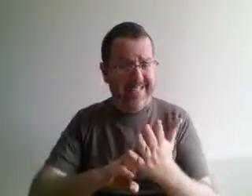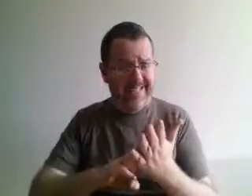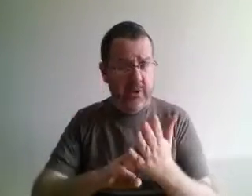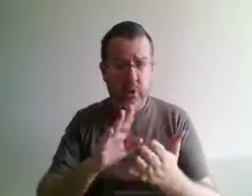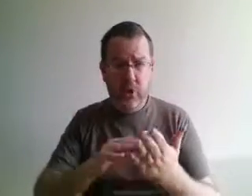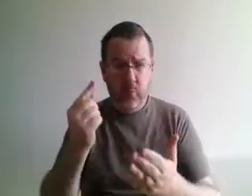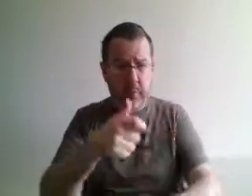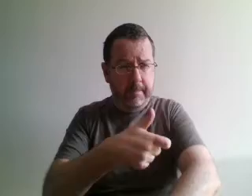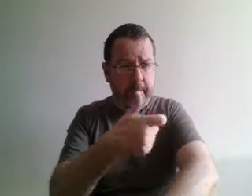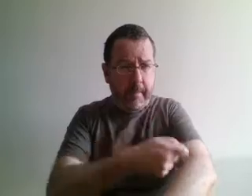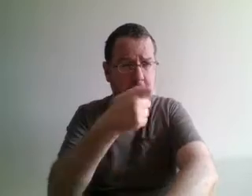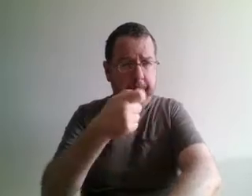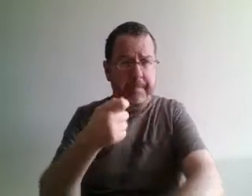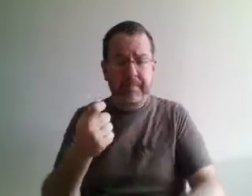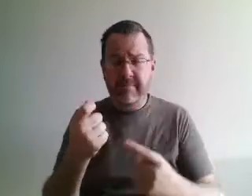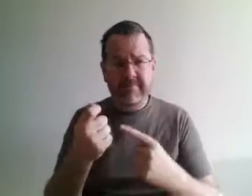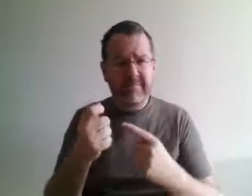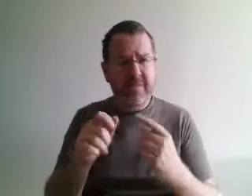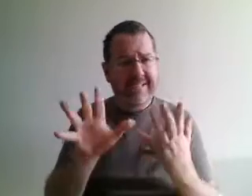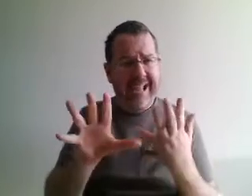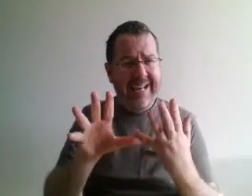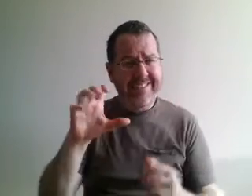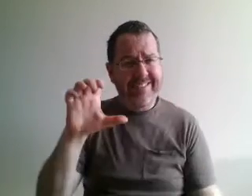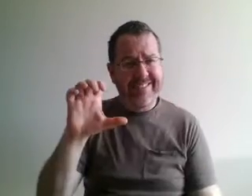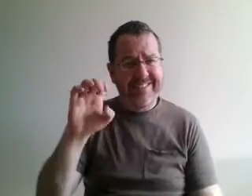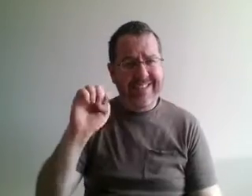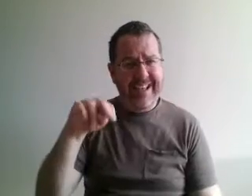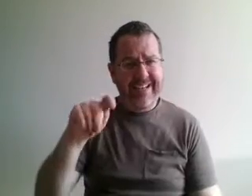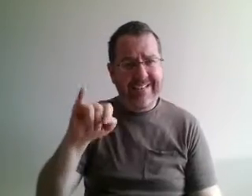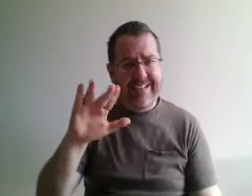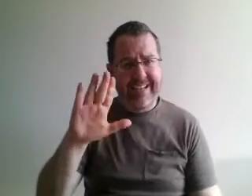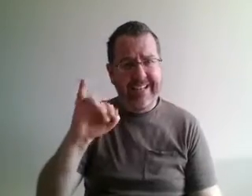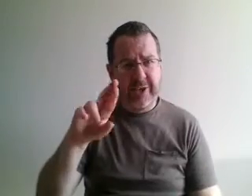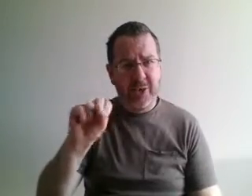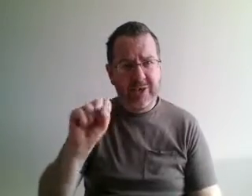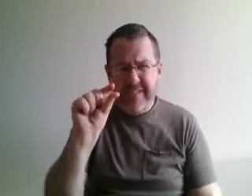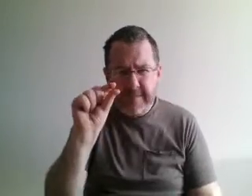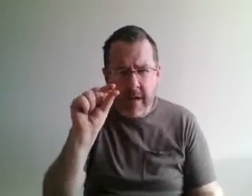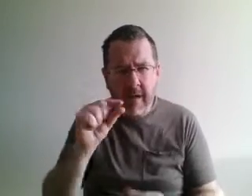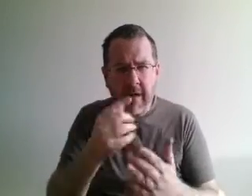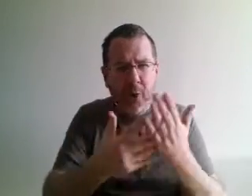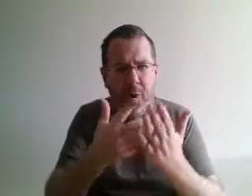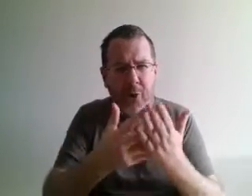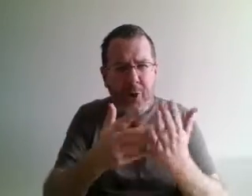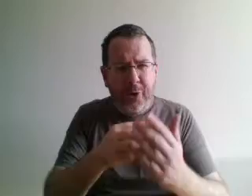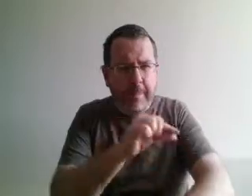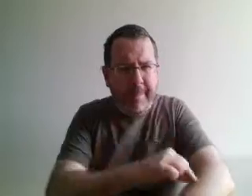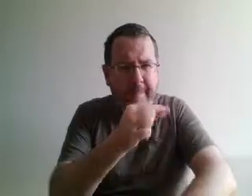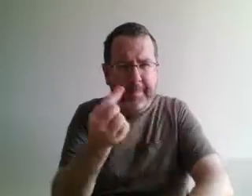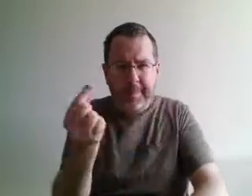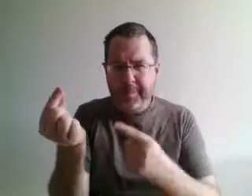blood, 10 centimeters of blood, 10 microliters of blood, a pinprick of blood just on a strip,